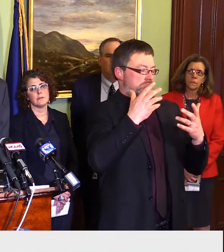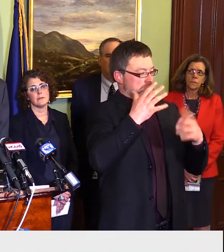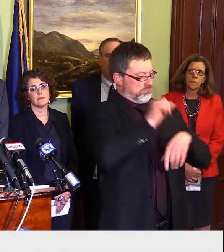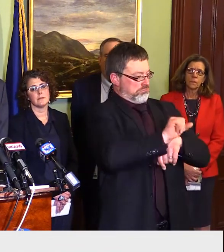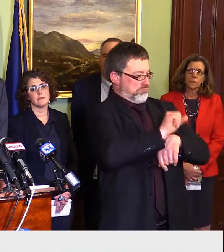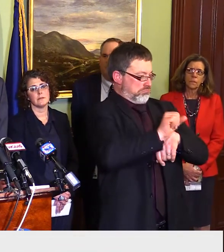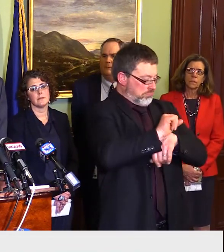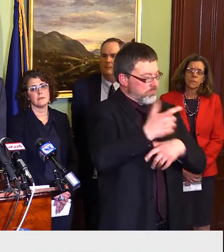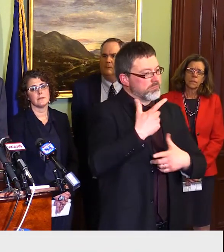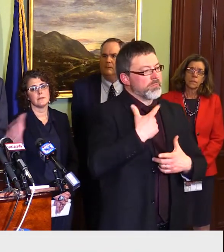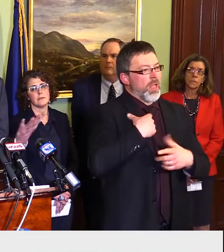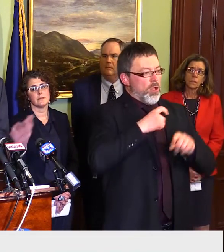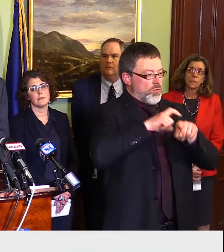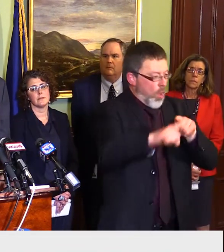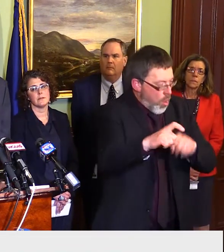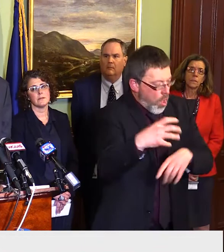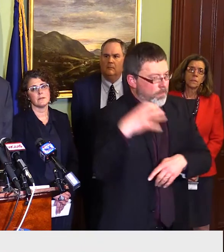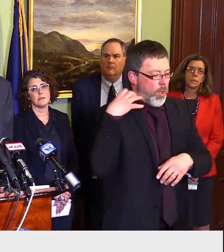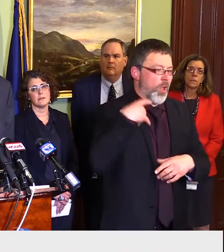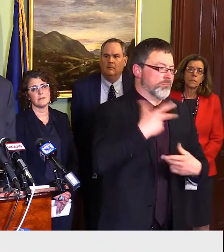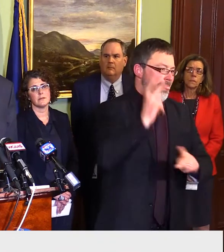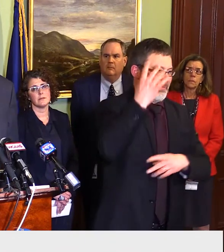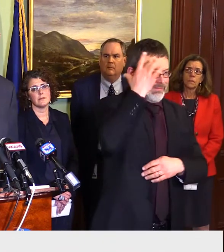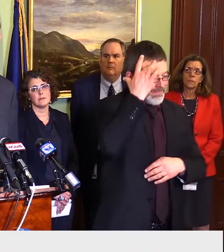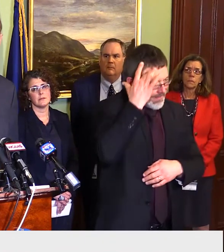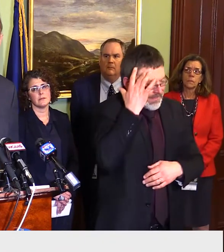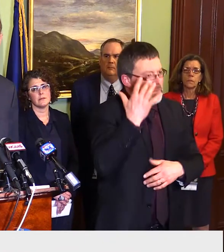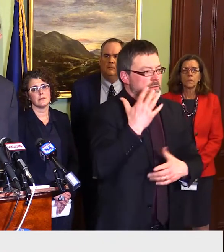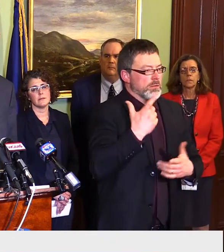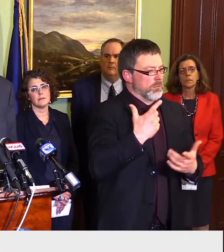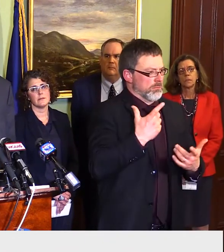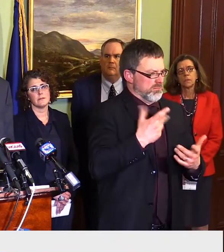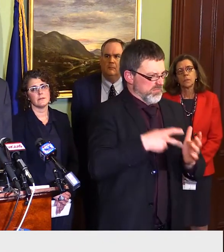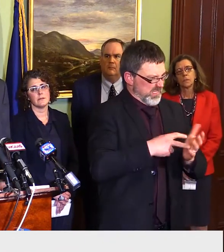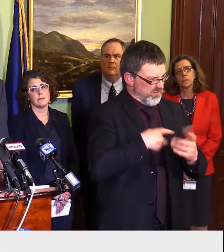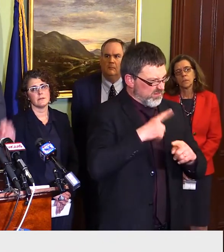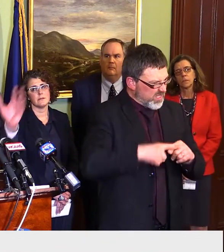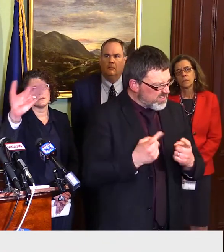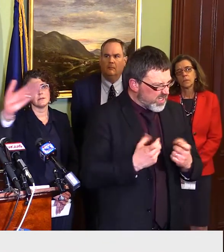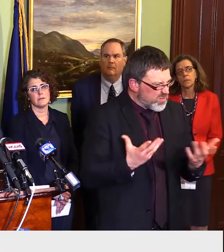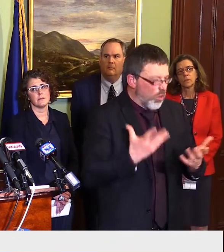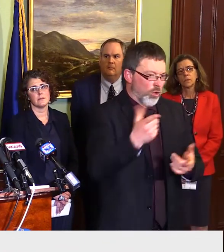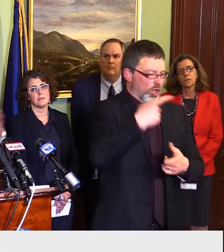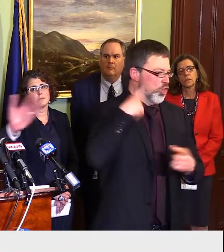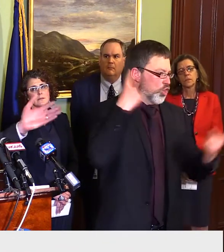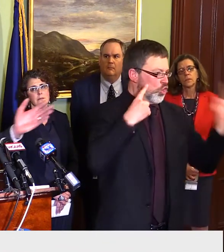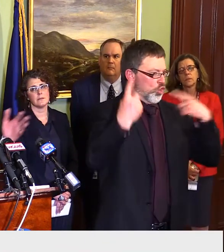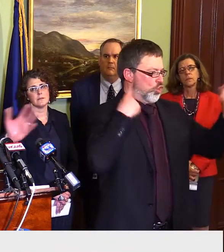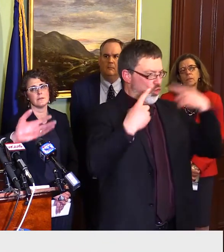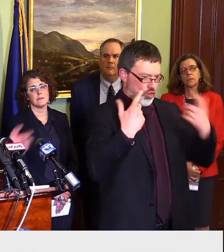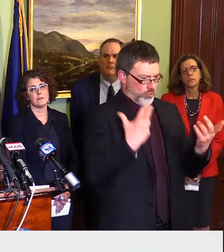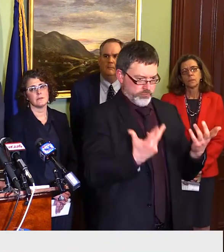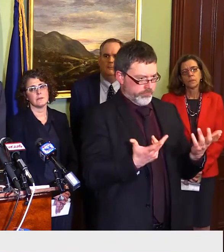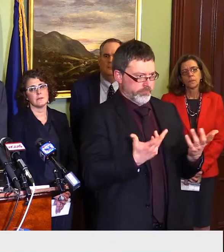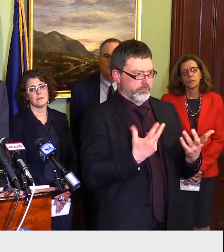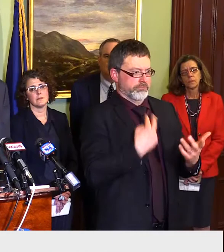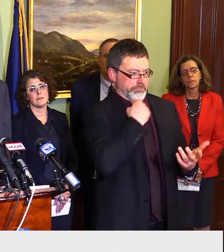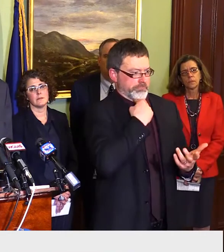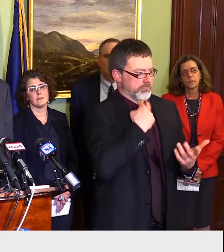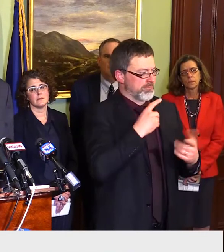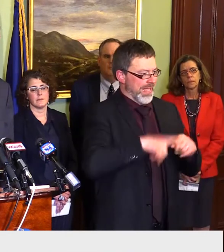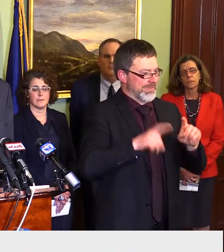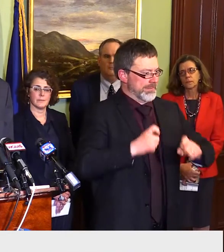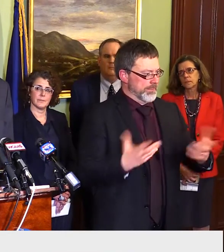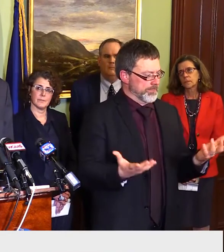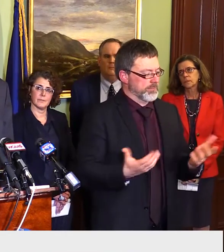I think just the fact that 110 are being tested today is testimony to that. That far surpasses any day that we've had yet